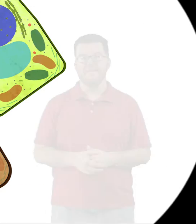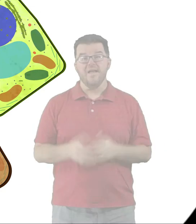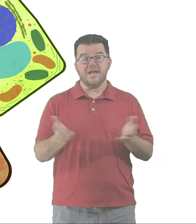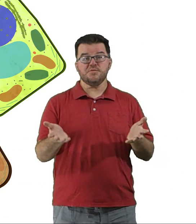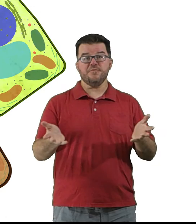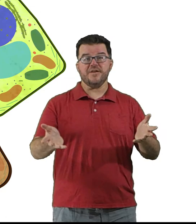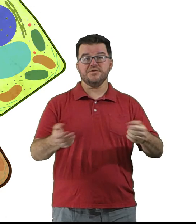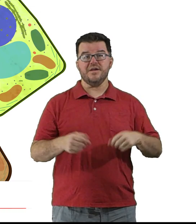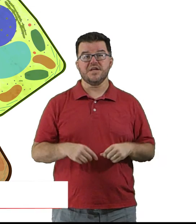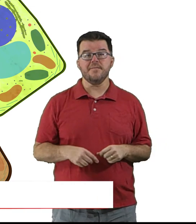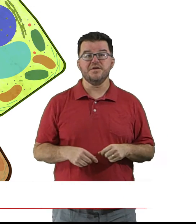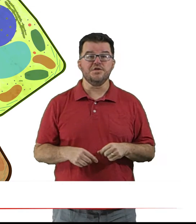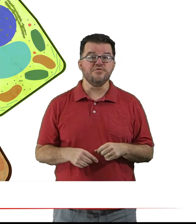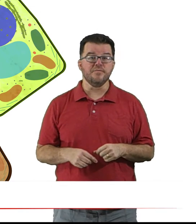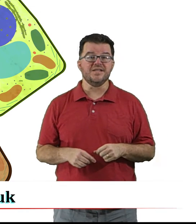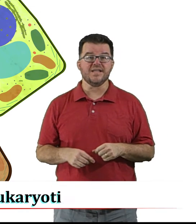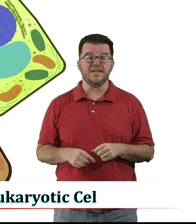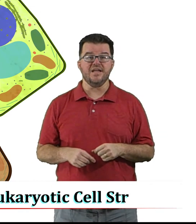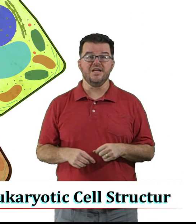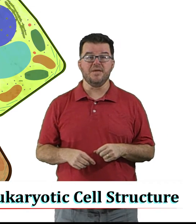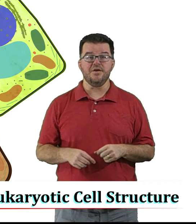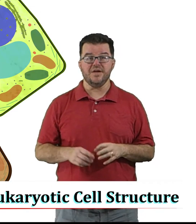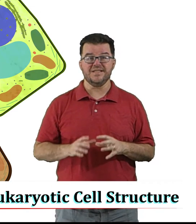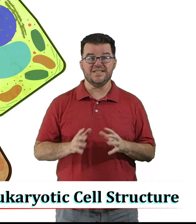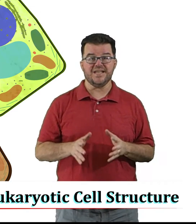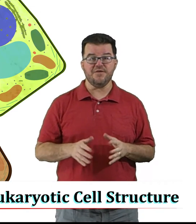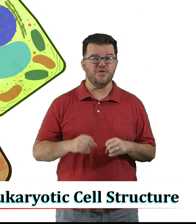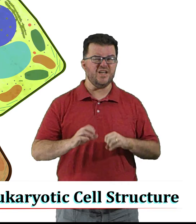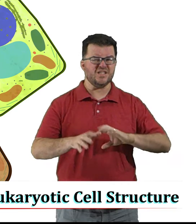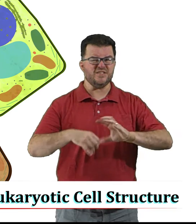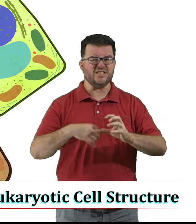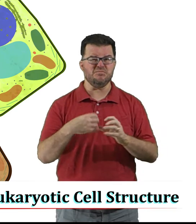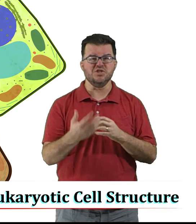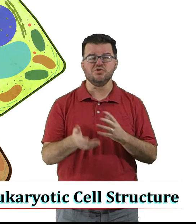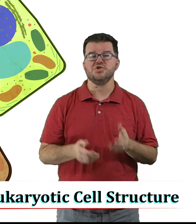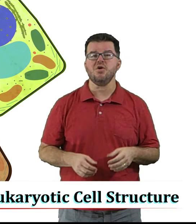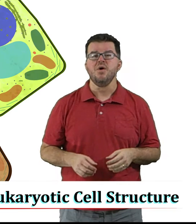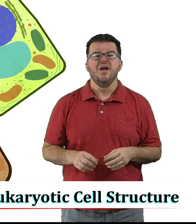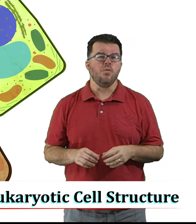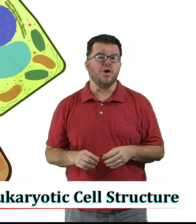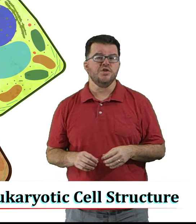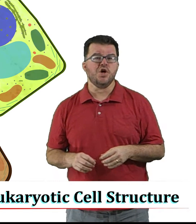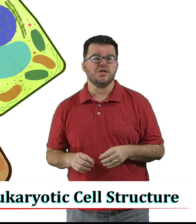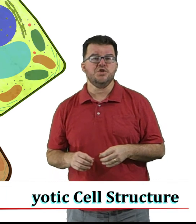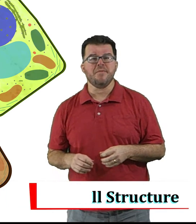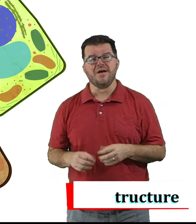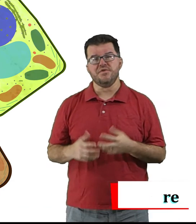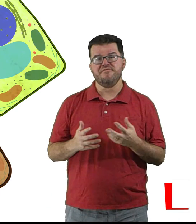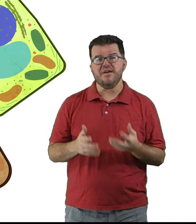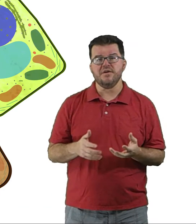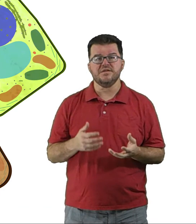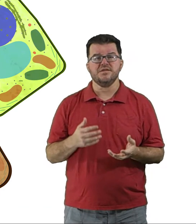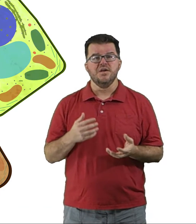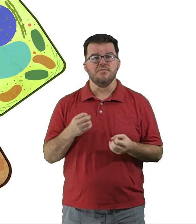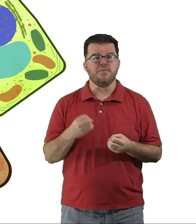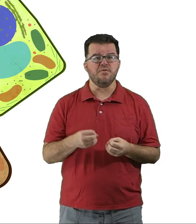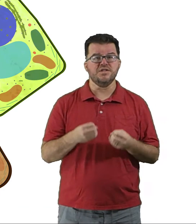Hey, it's Professor S coming to you from inside the Animator, and today for the next 5 minutes or so, I want to talk to you about the various components